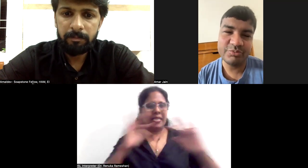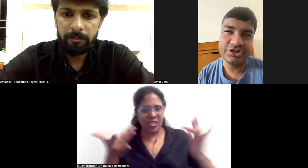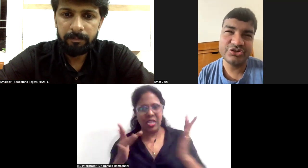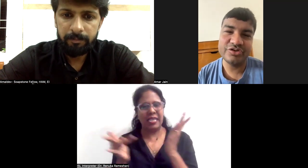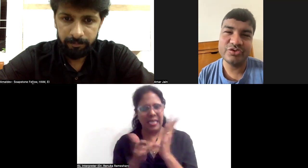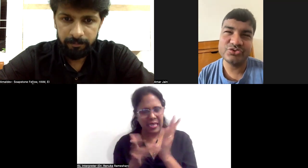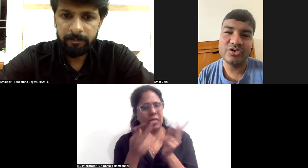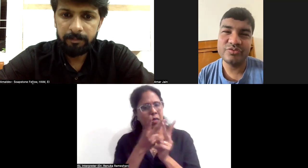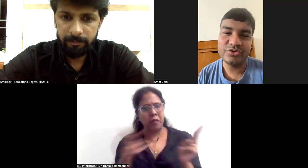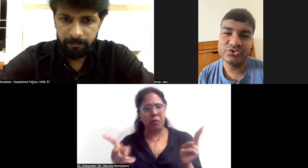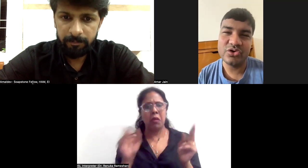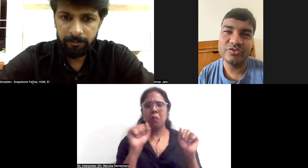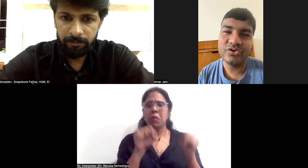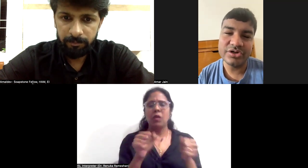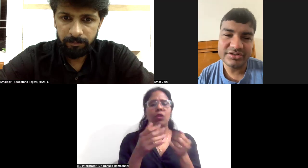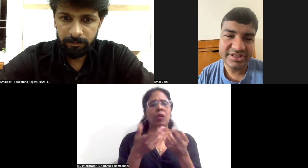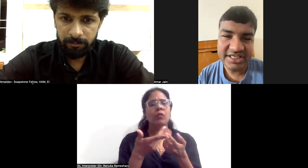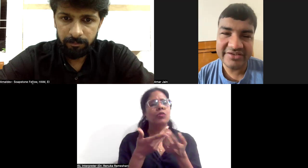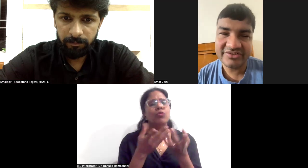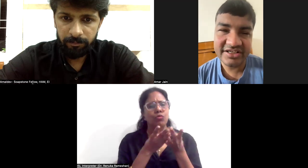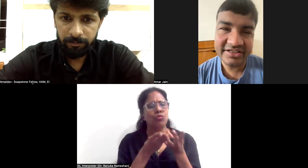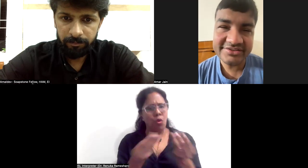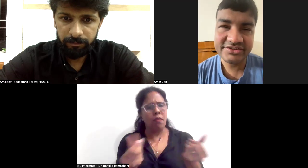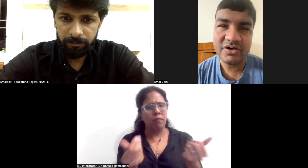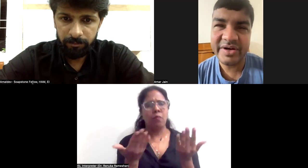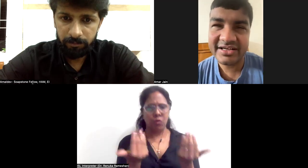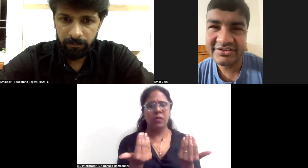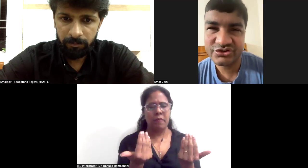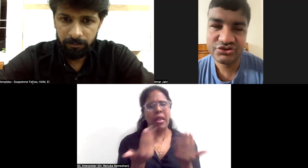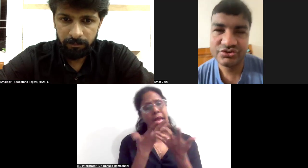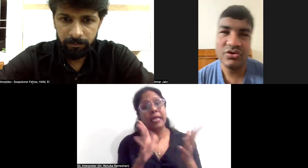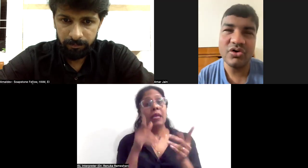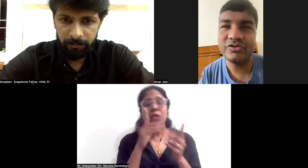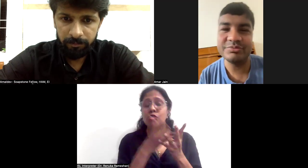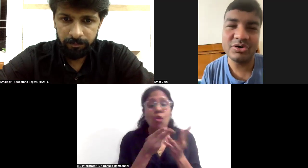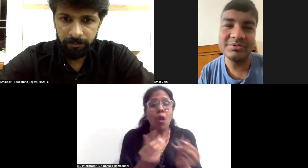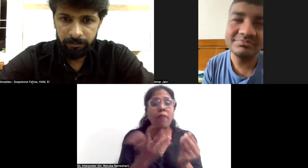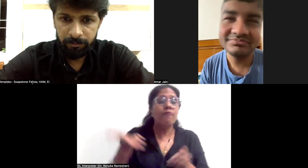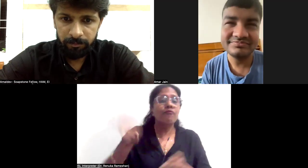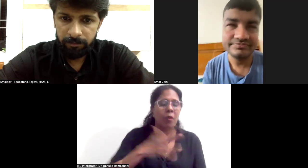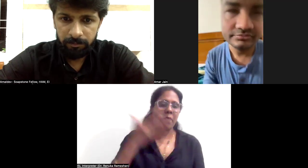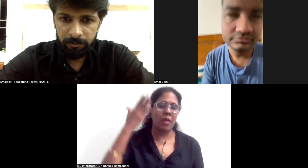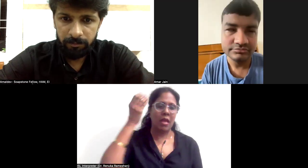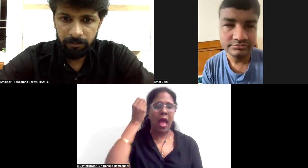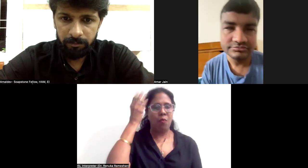has the potential to solve for if there is awareness of the problem.